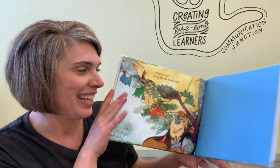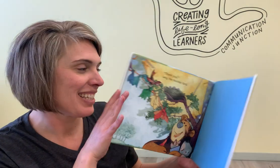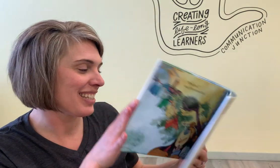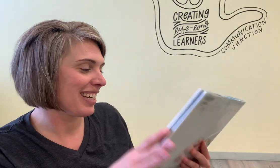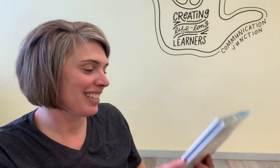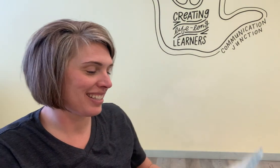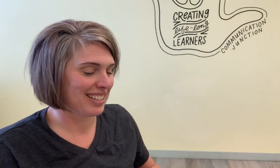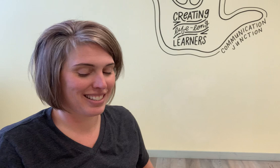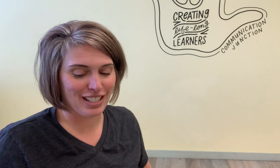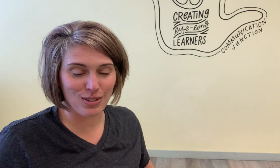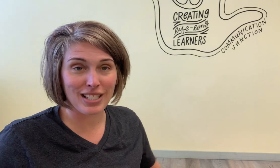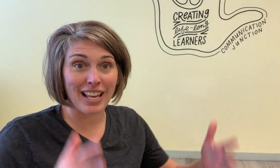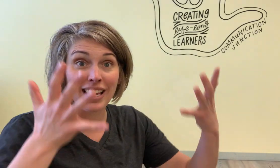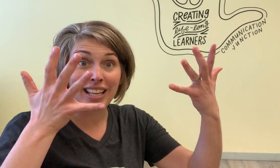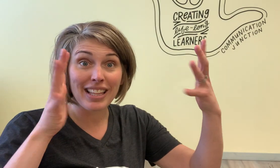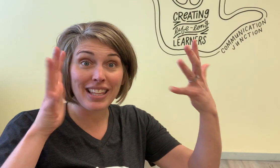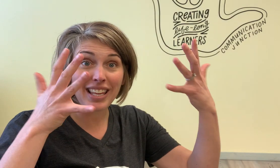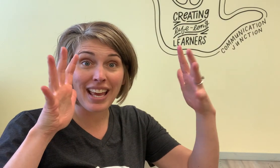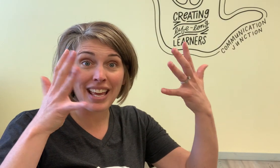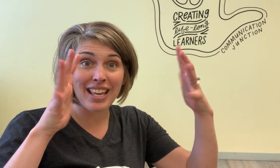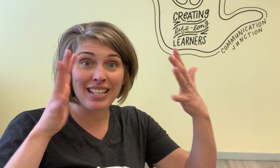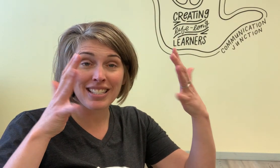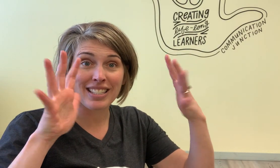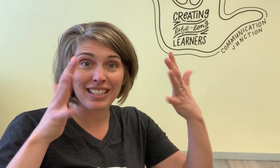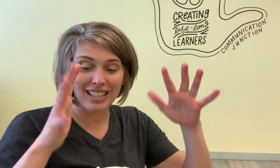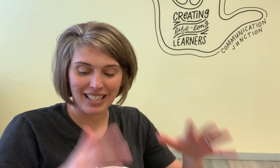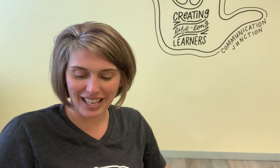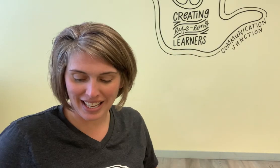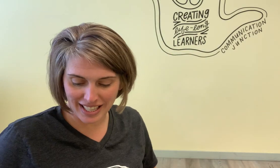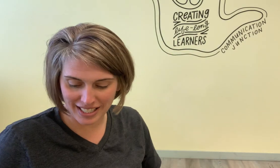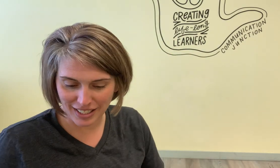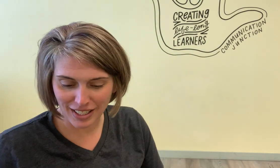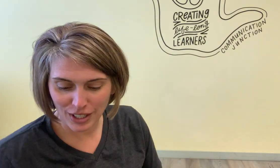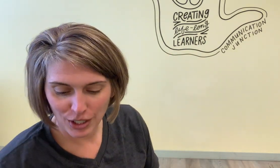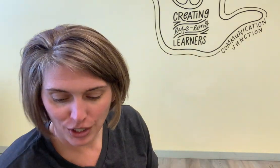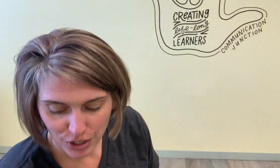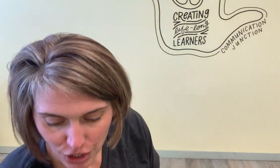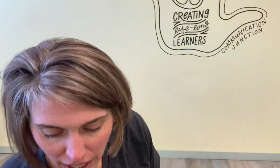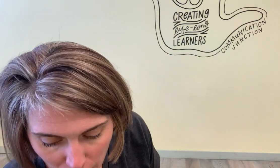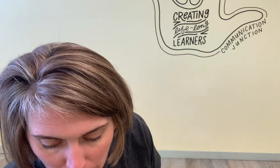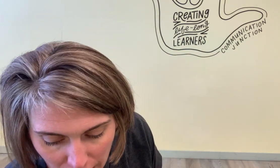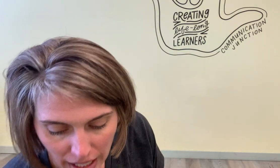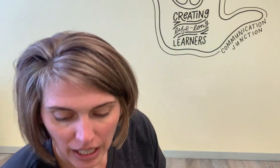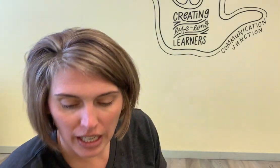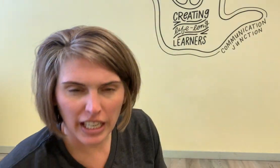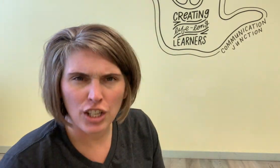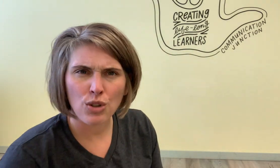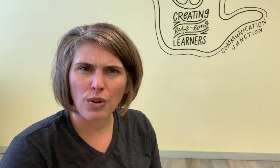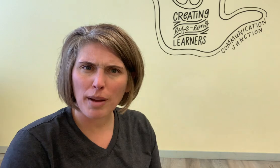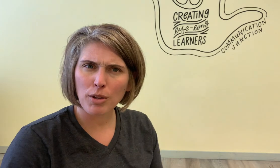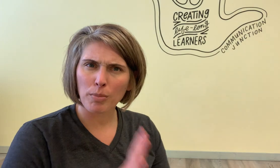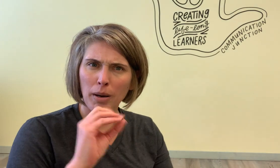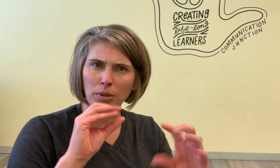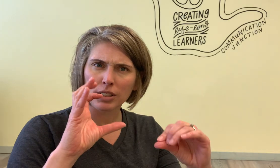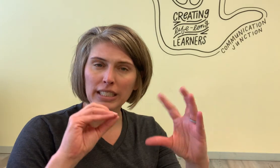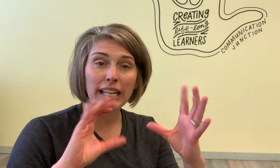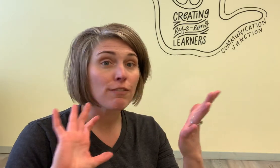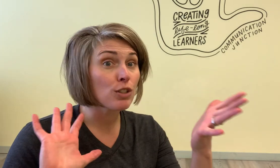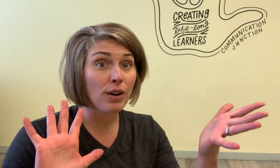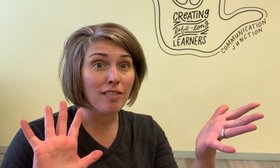That's nice. Can you say, the end, the end. Good job. Can you grab your bubbles? And if you don't have